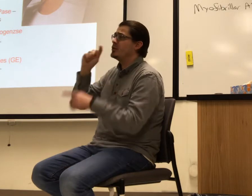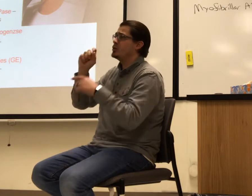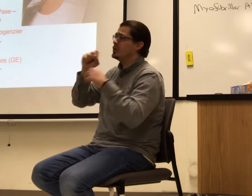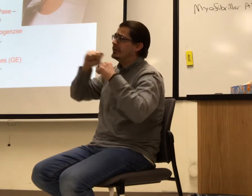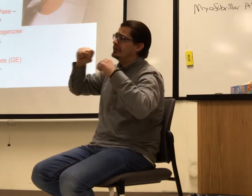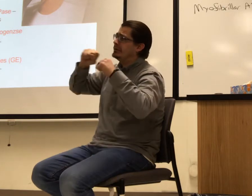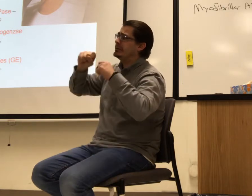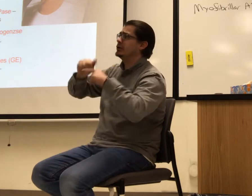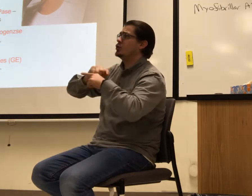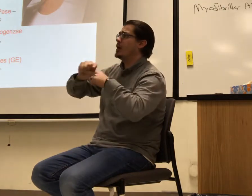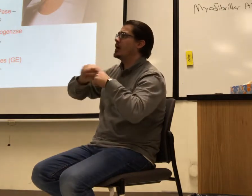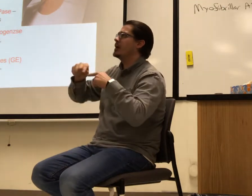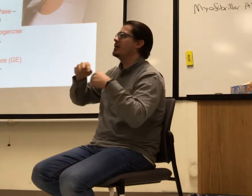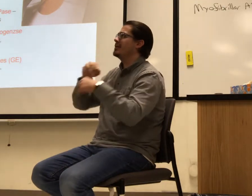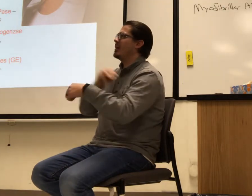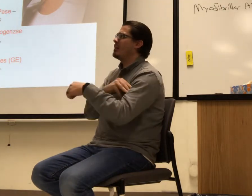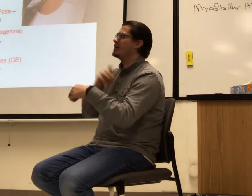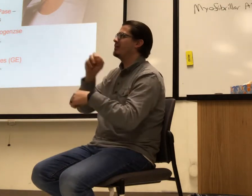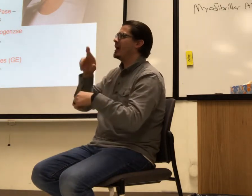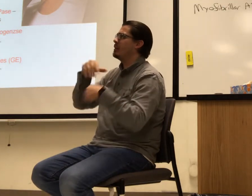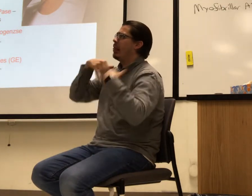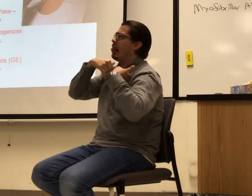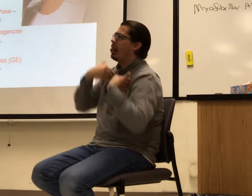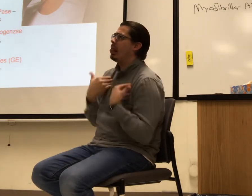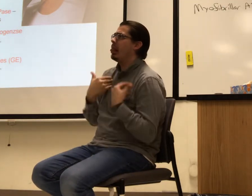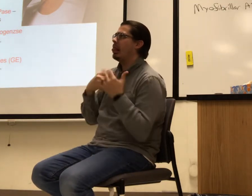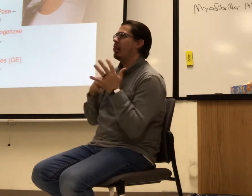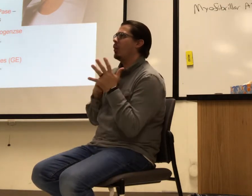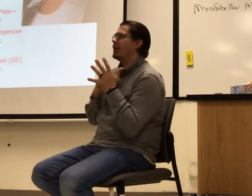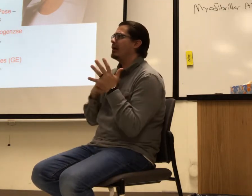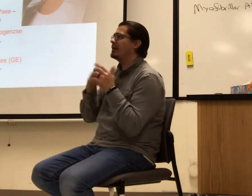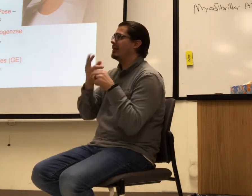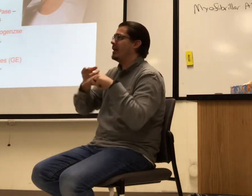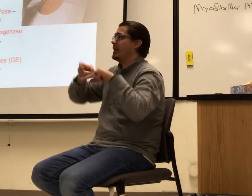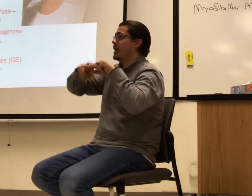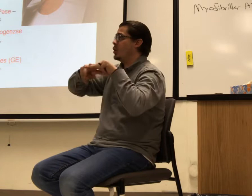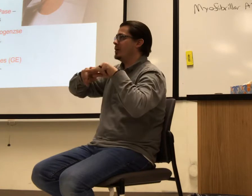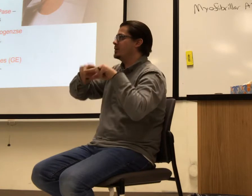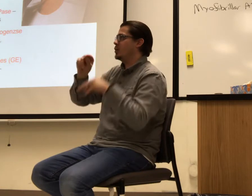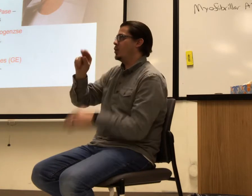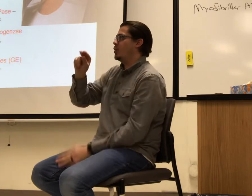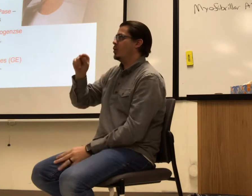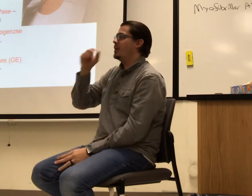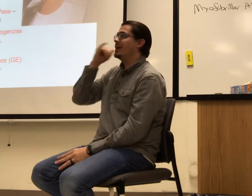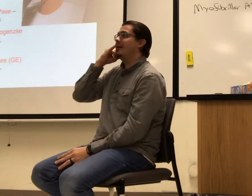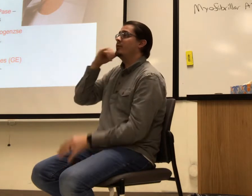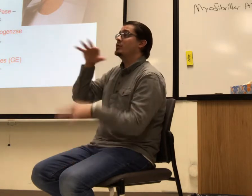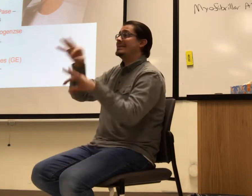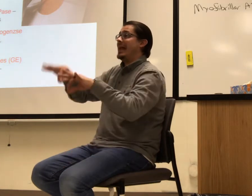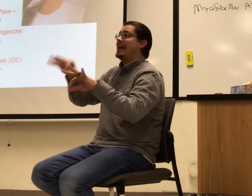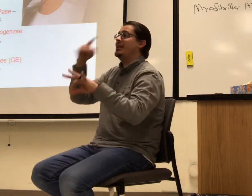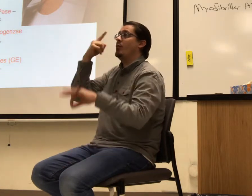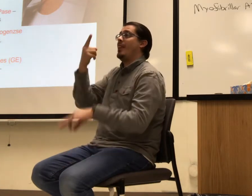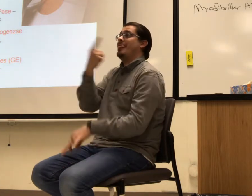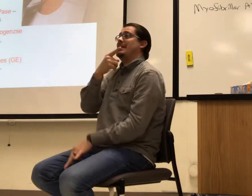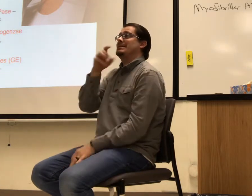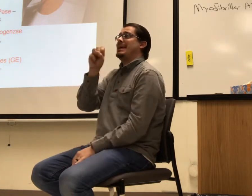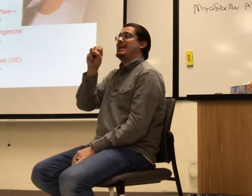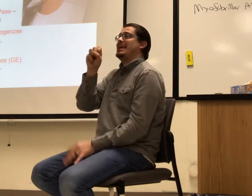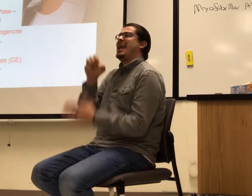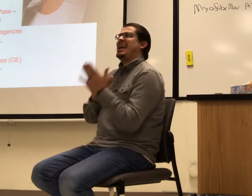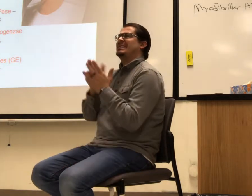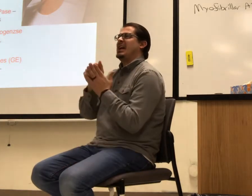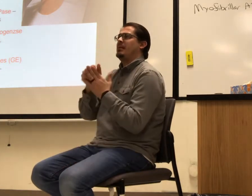muscle fibers hypertrophy, do they increase the number of myofibrils? So when you're staining for this enzyme, and